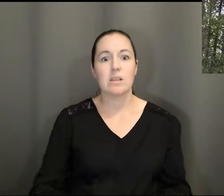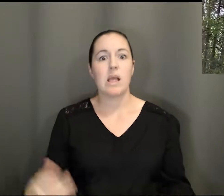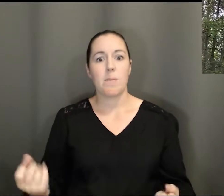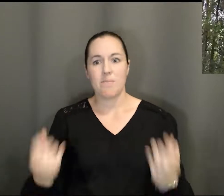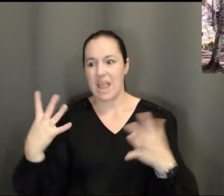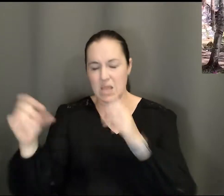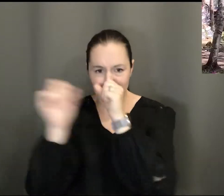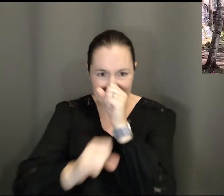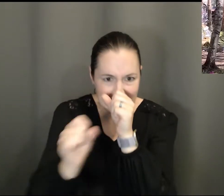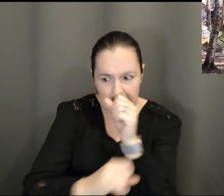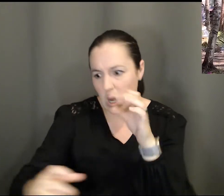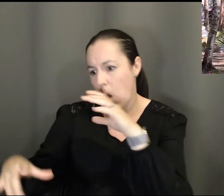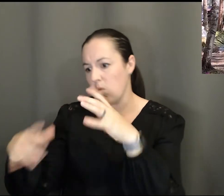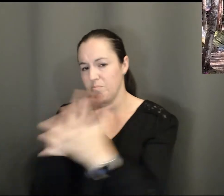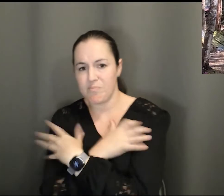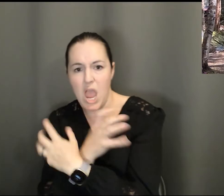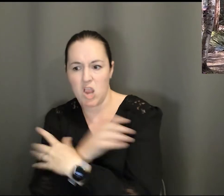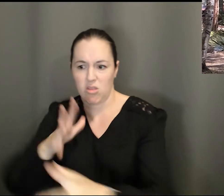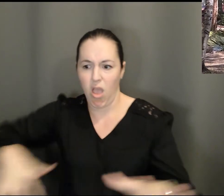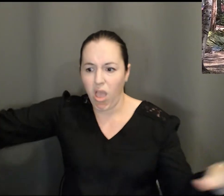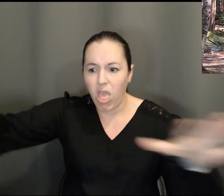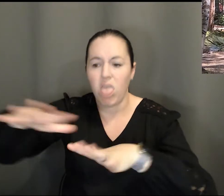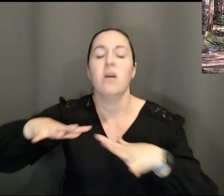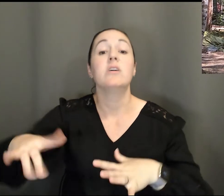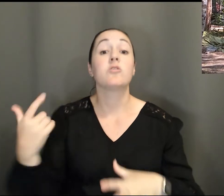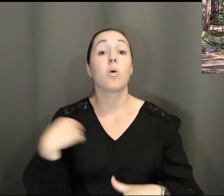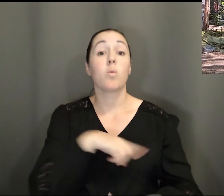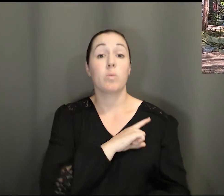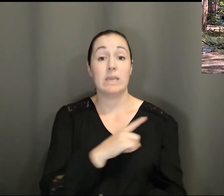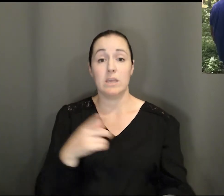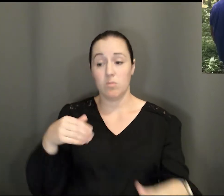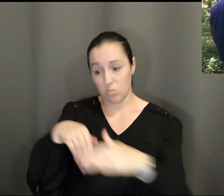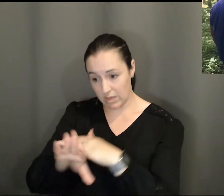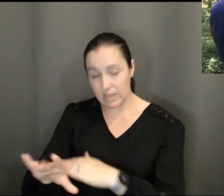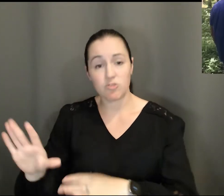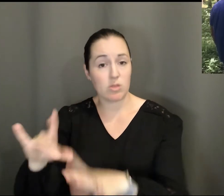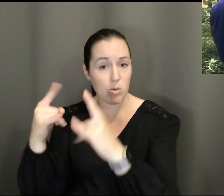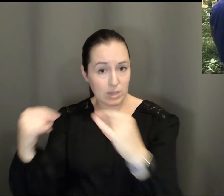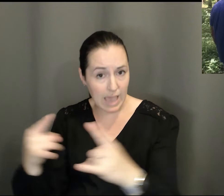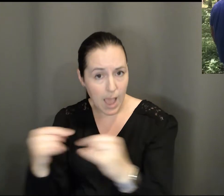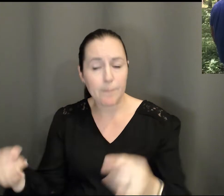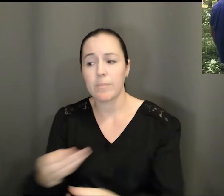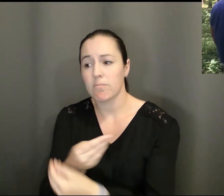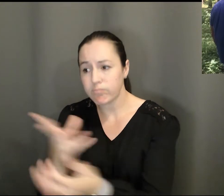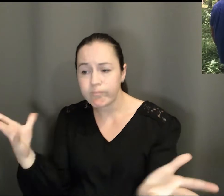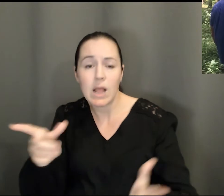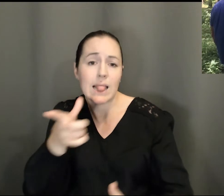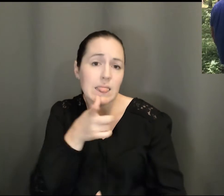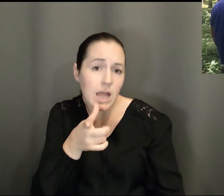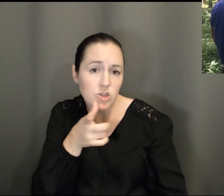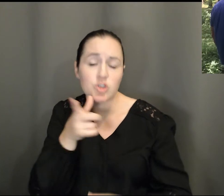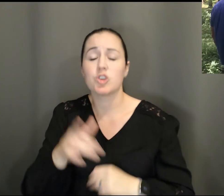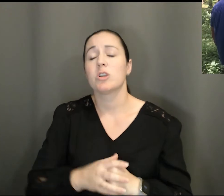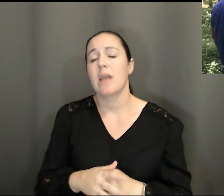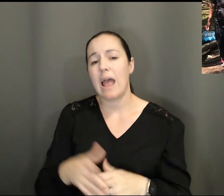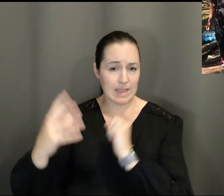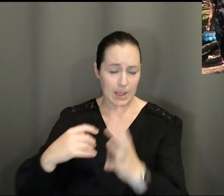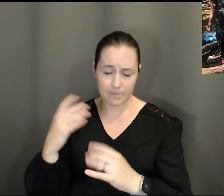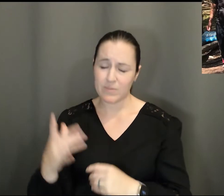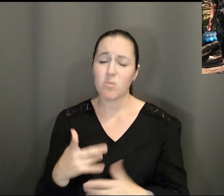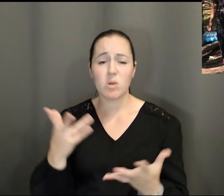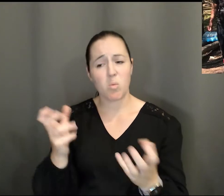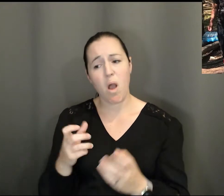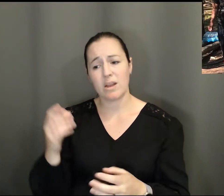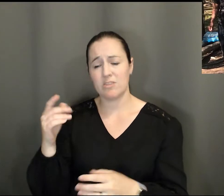close proximity. They're raising their families in these areas. So we went into their encampments. We gave them a sack lunch meal, asked if we could pray for them. We want these